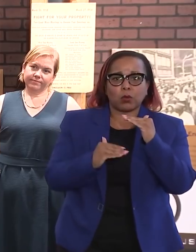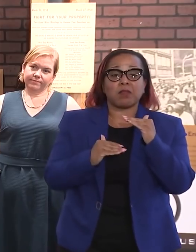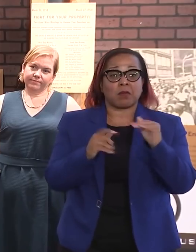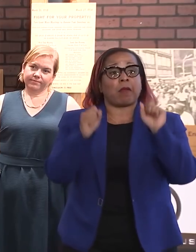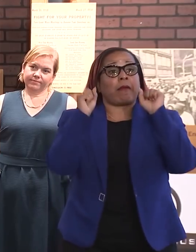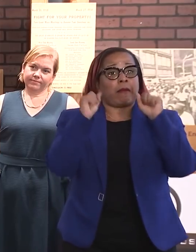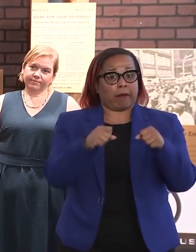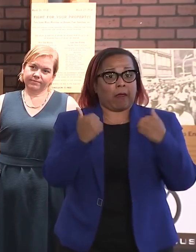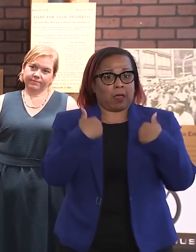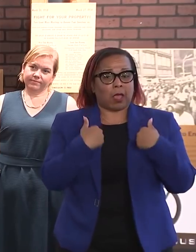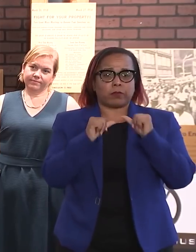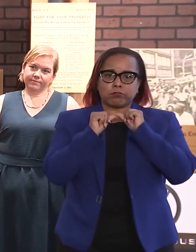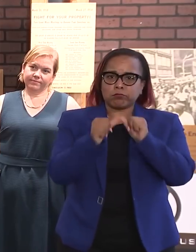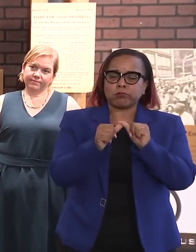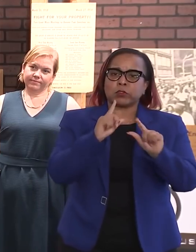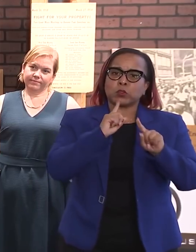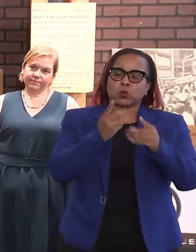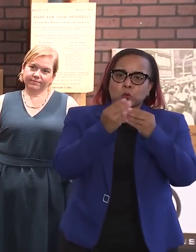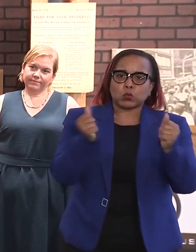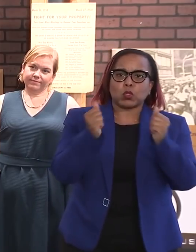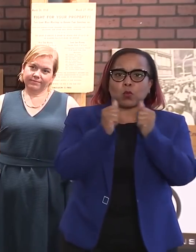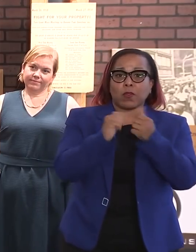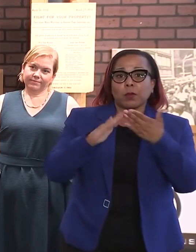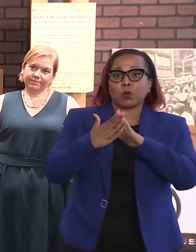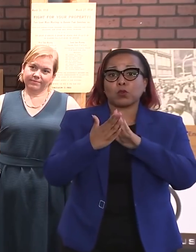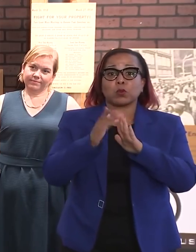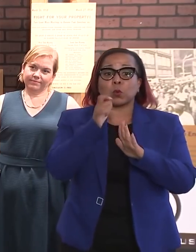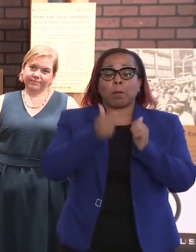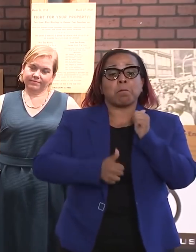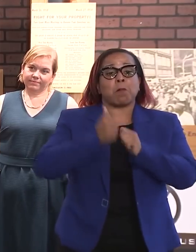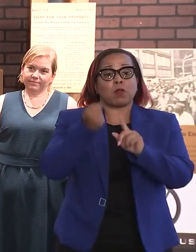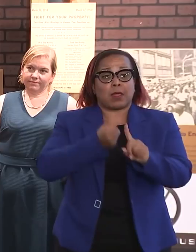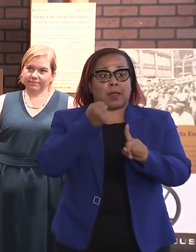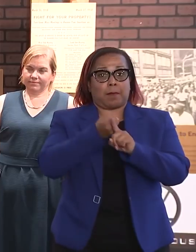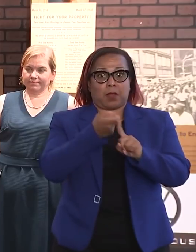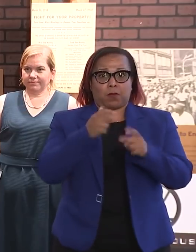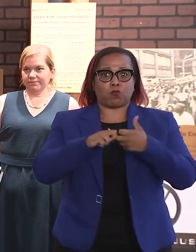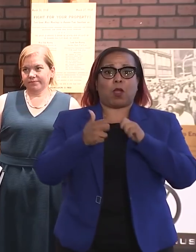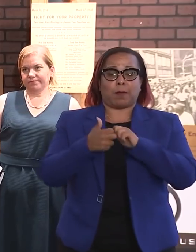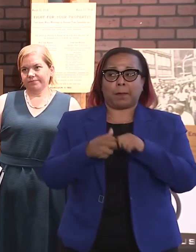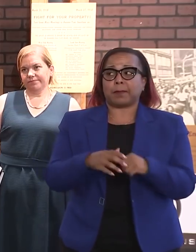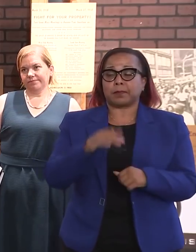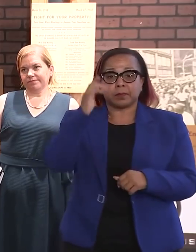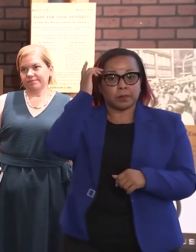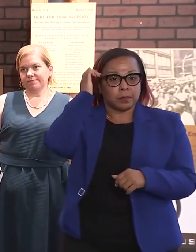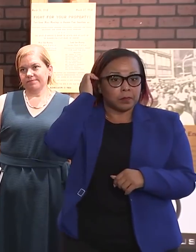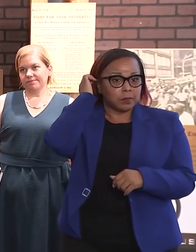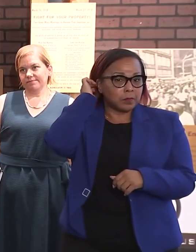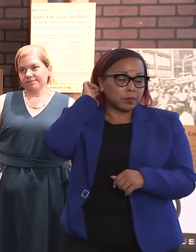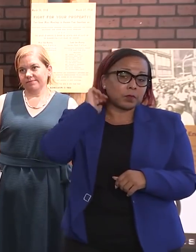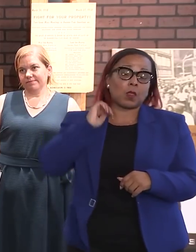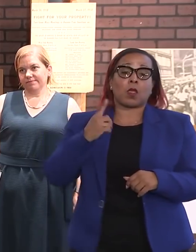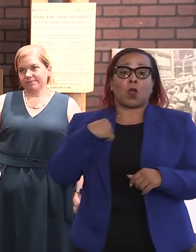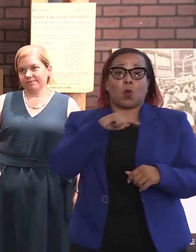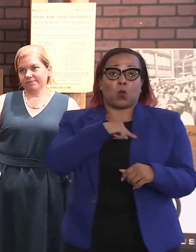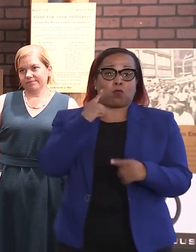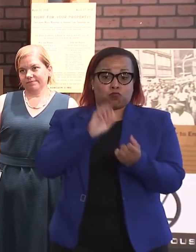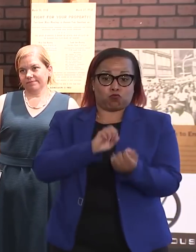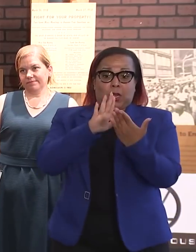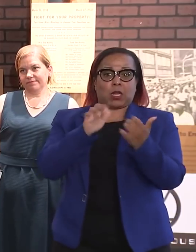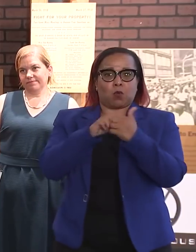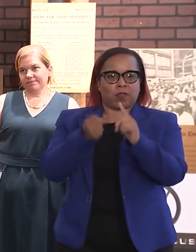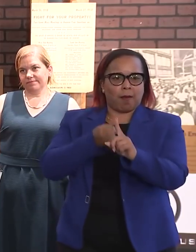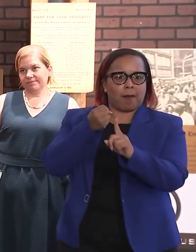build sustainable solutions with communities most impacted by the problems. We're going to be reckoning with